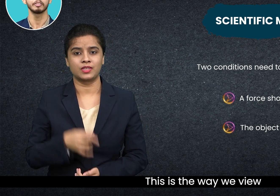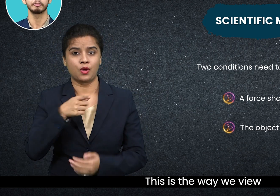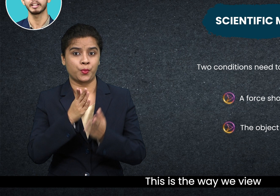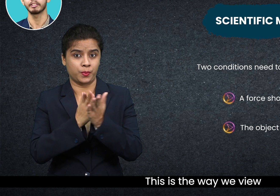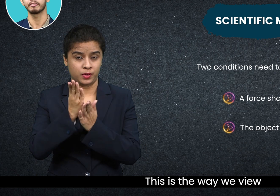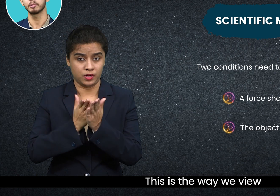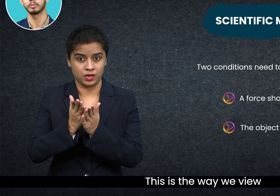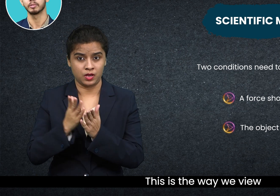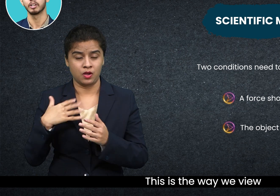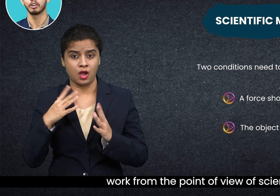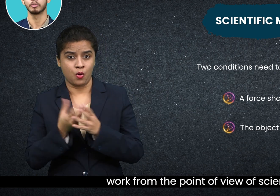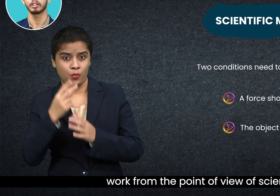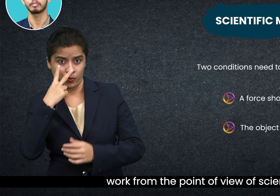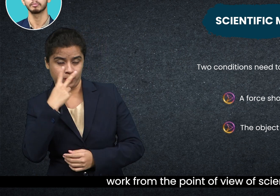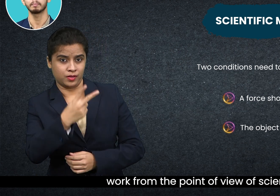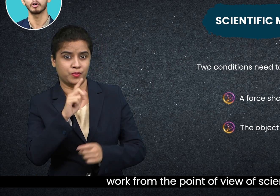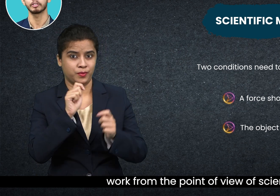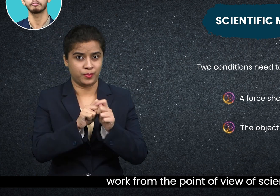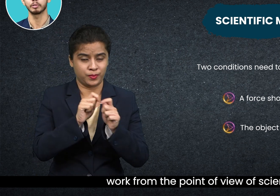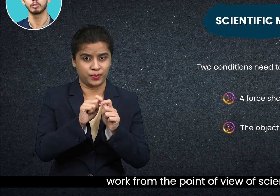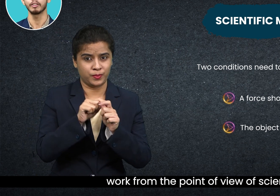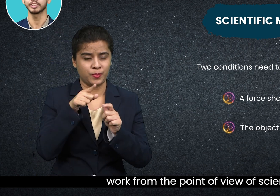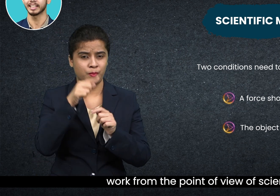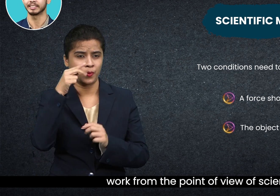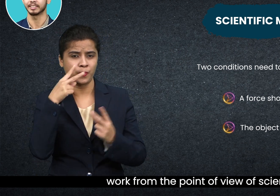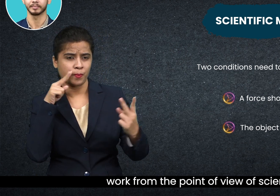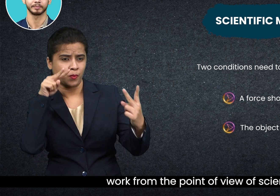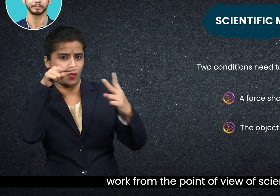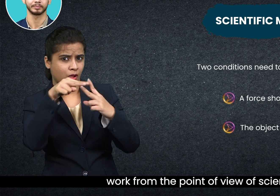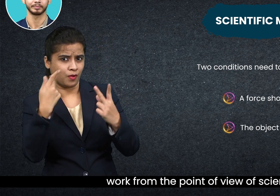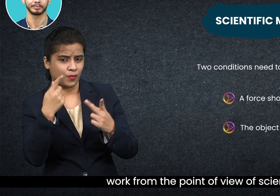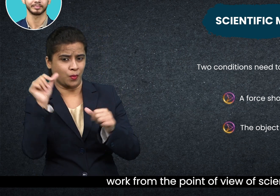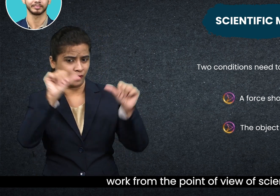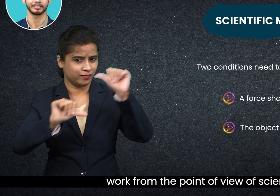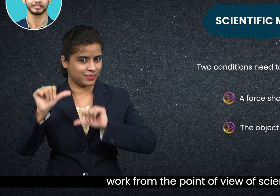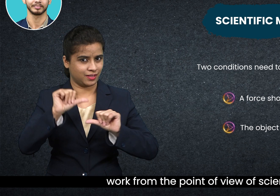This is the way we view work from the point of view of science.